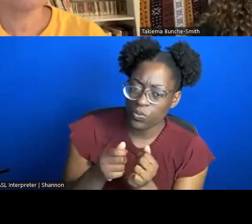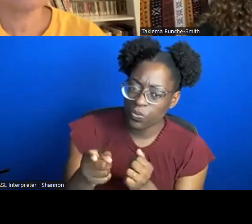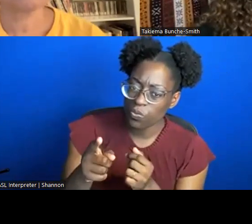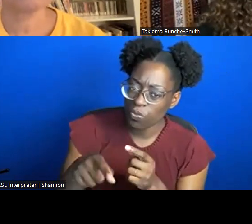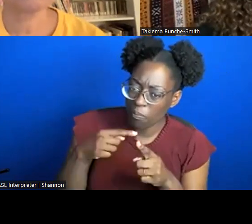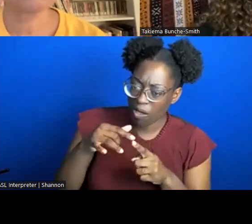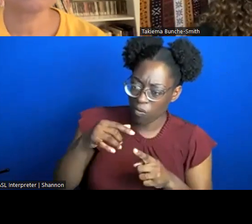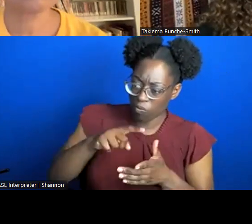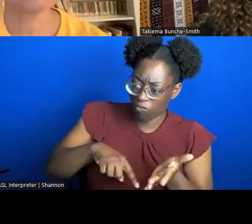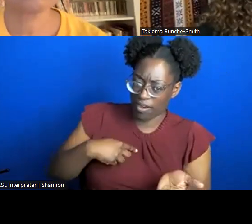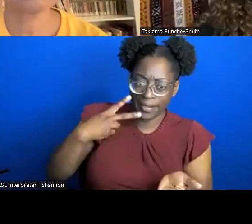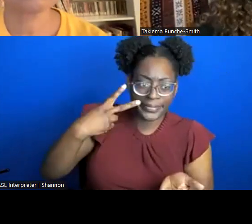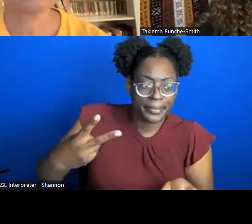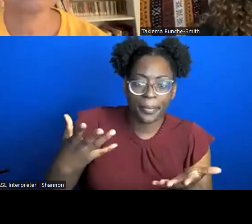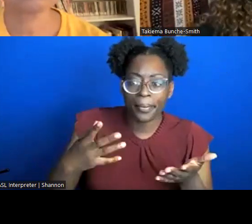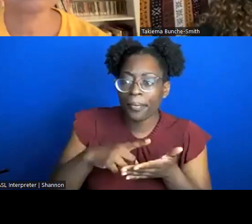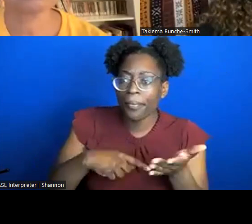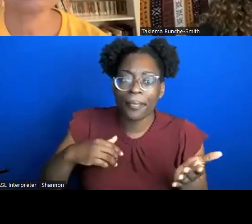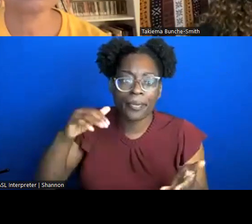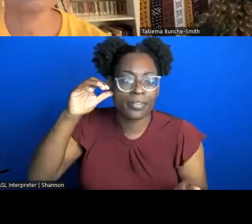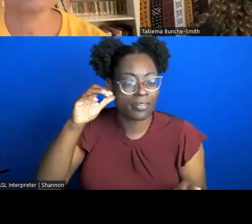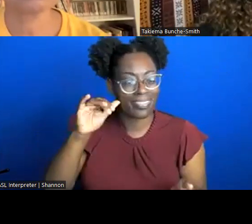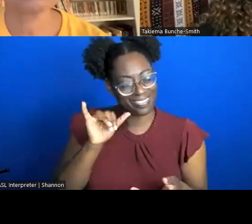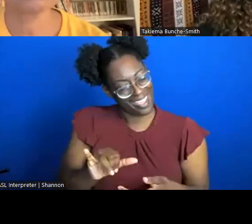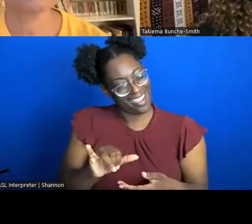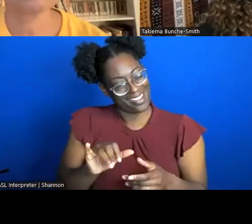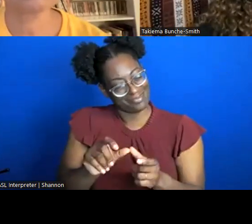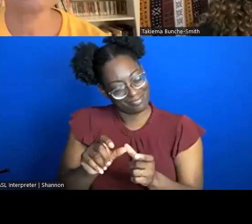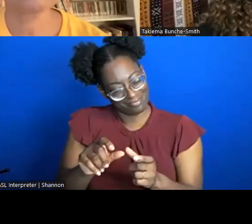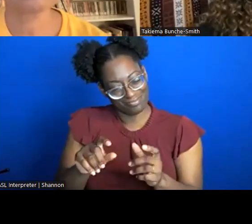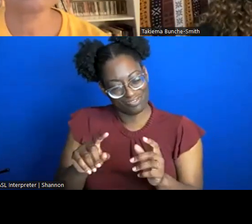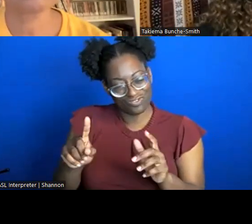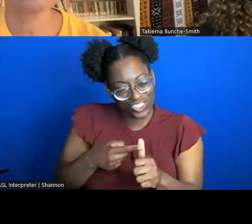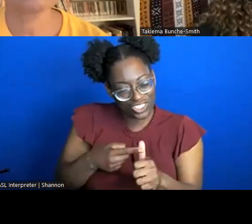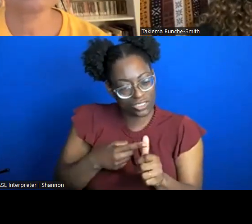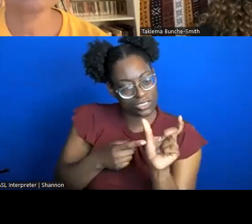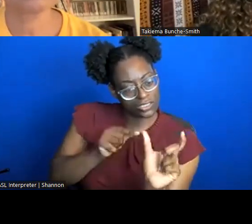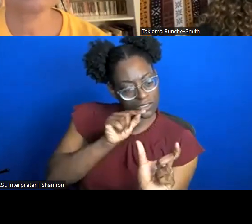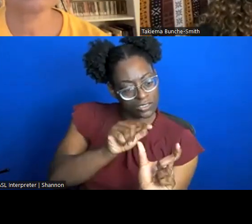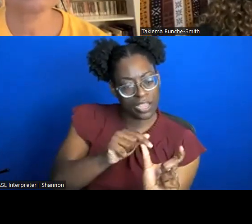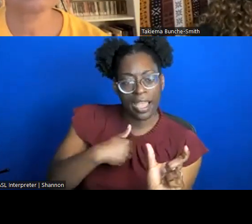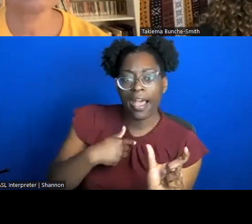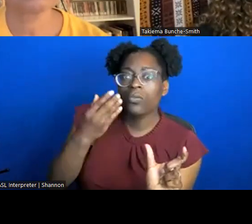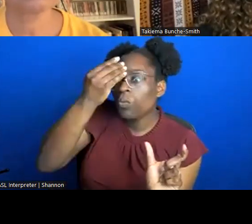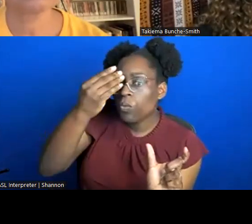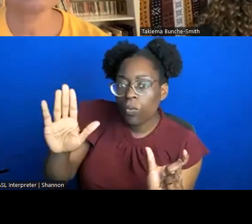can help provide ways for folks to lean into the conversation more, we'll have more